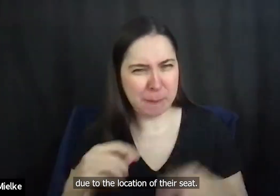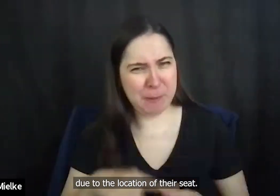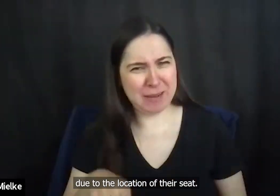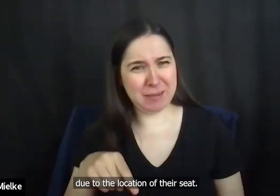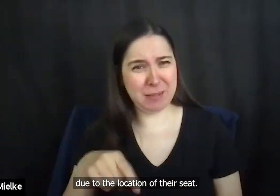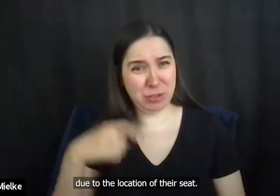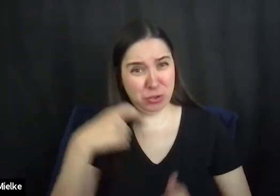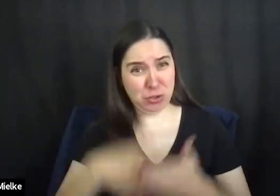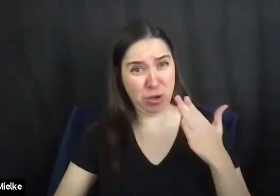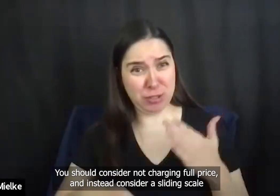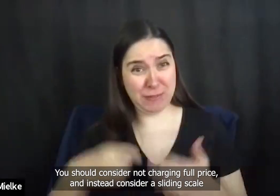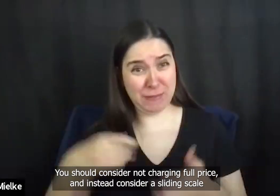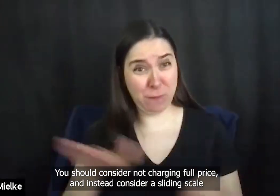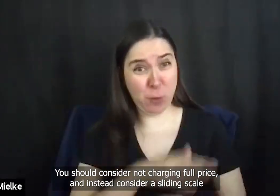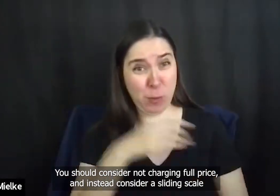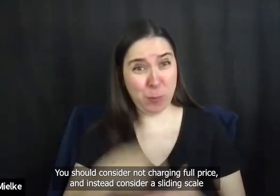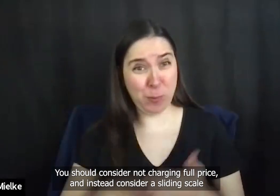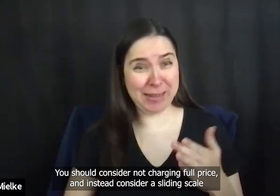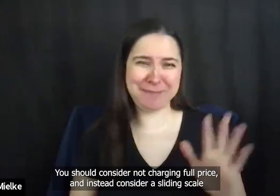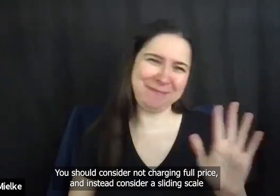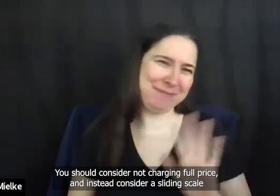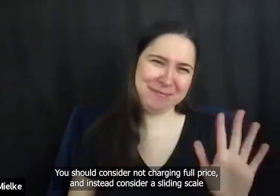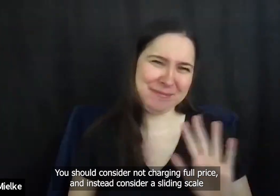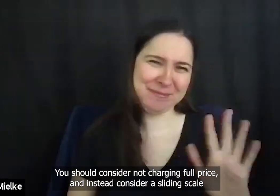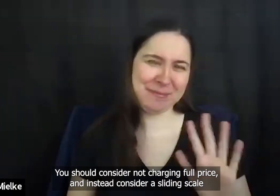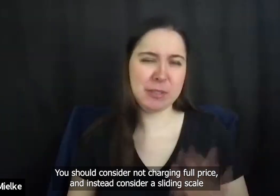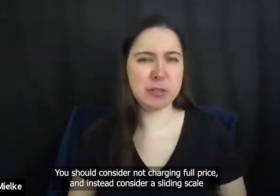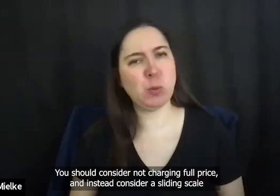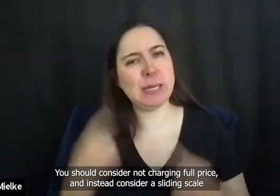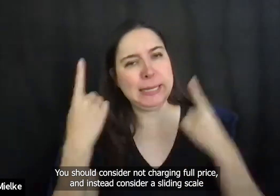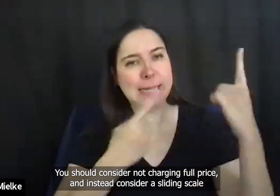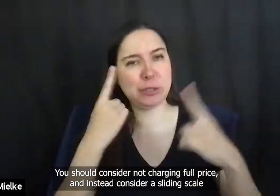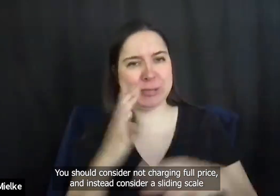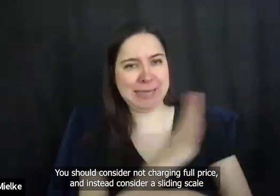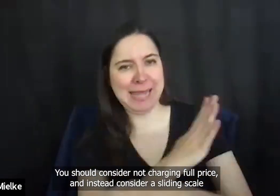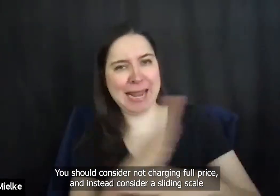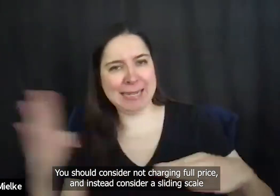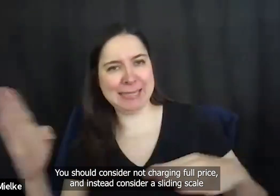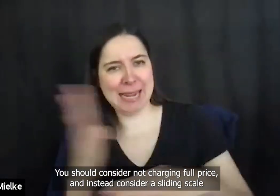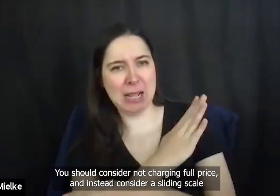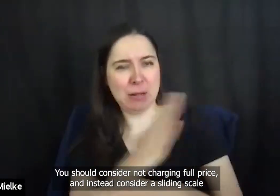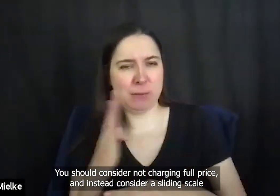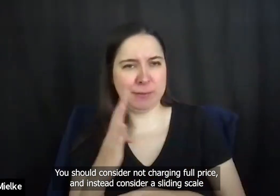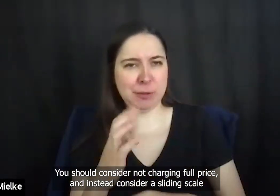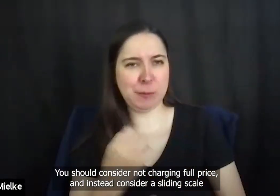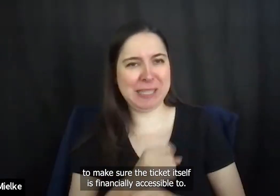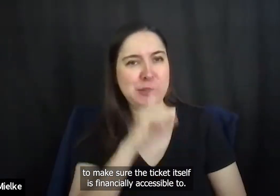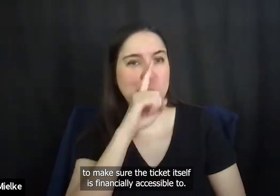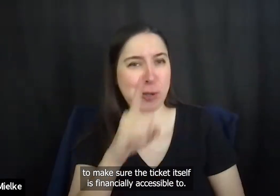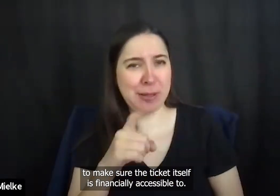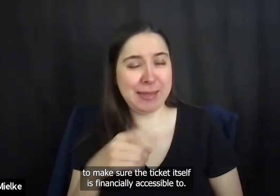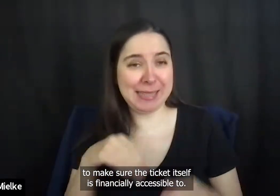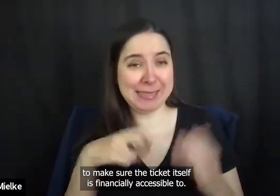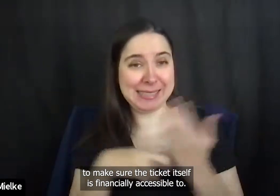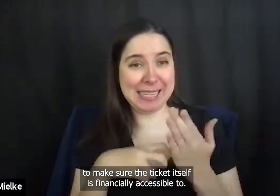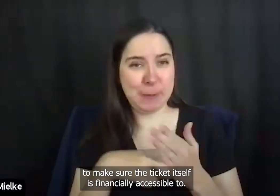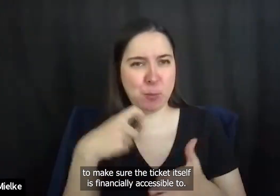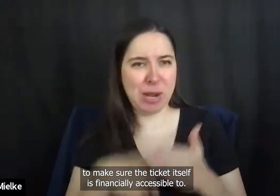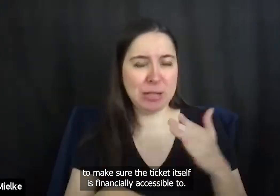seat. You should consider not charging full price and instead consider a sliding scale to make sure the ticket itself is